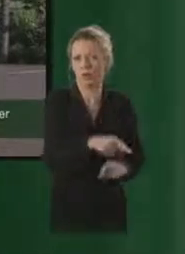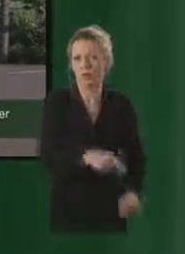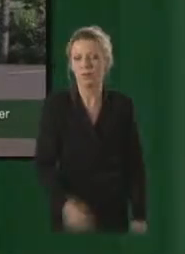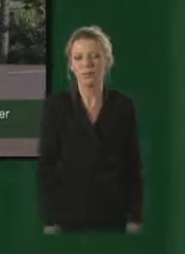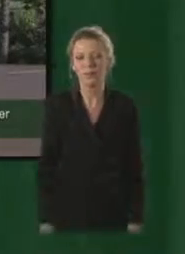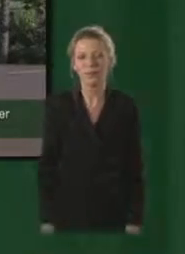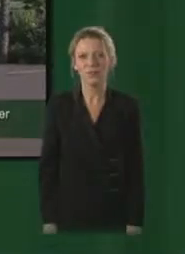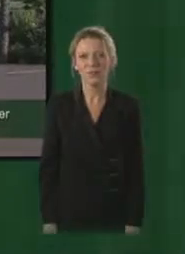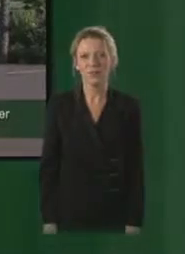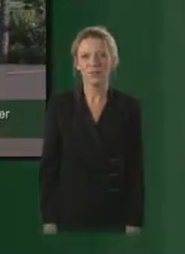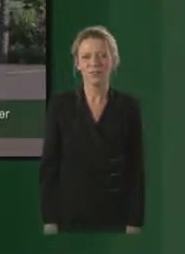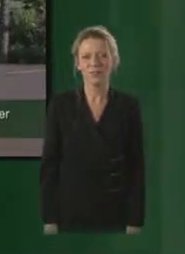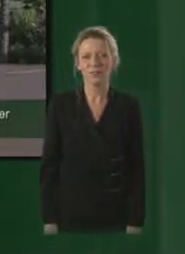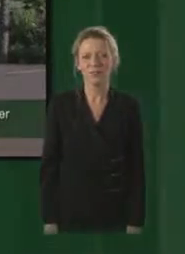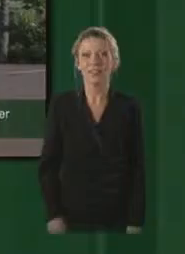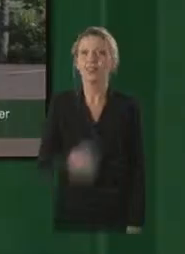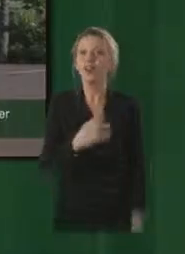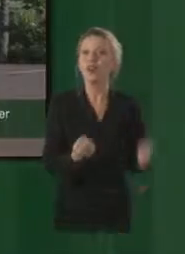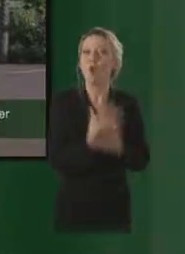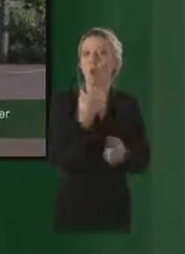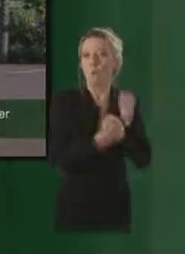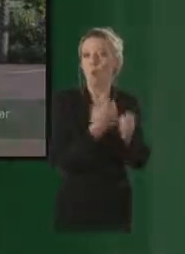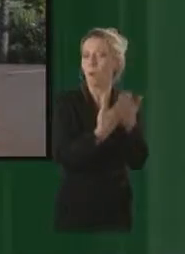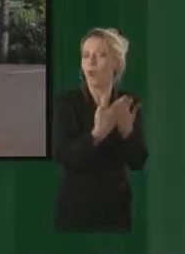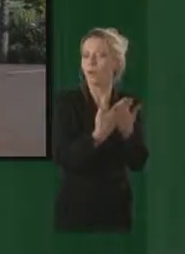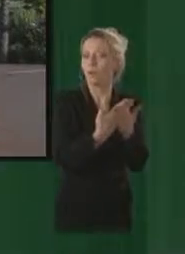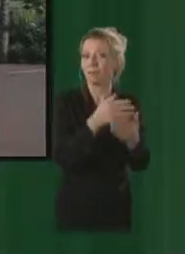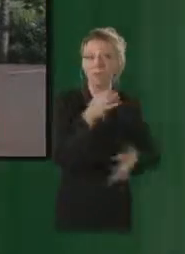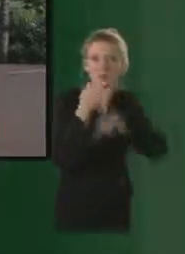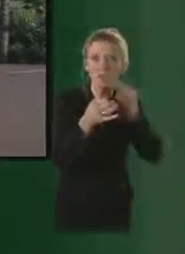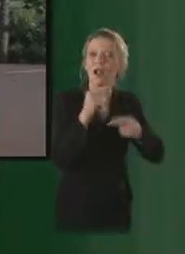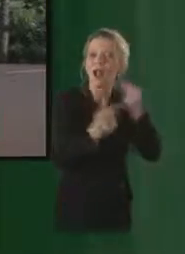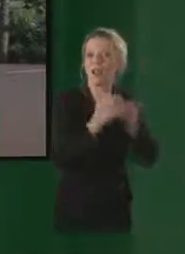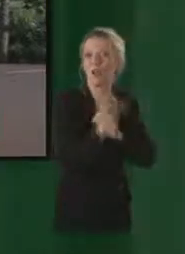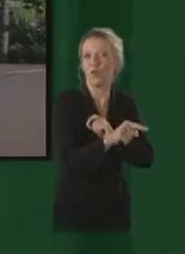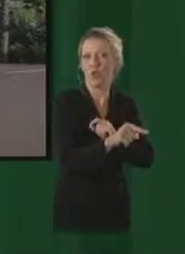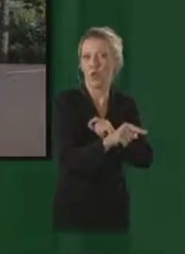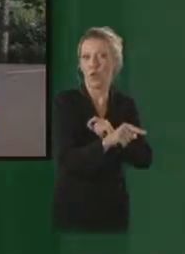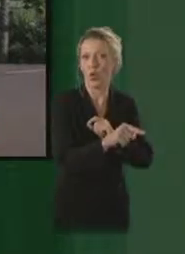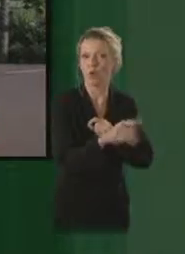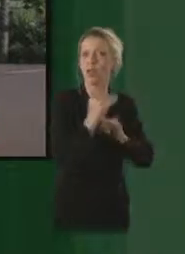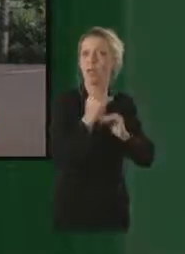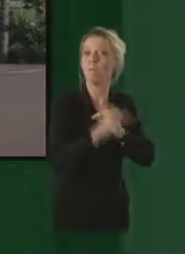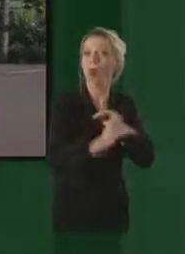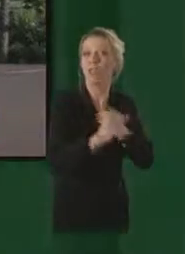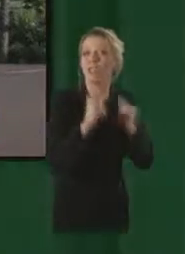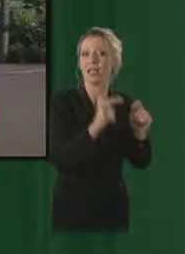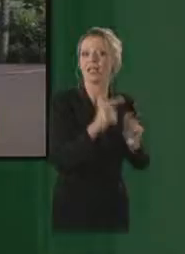host of technical innovations. The new specially designed engines in the base car with an output of 265 horsepower and the